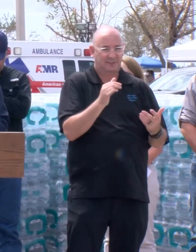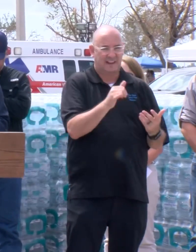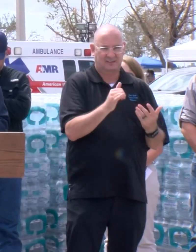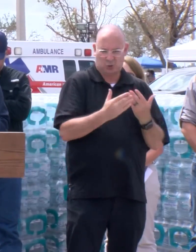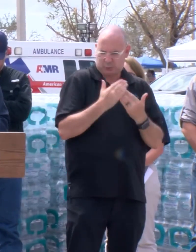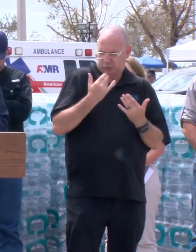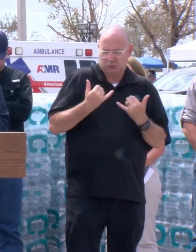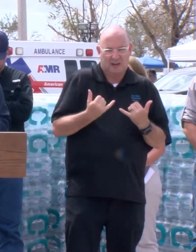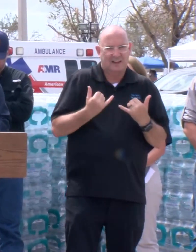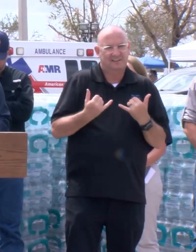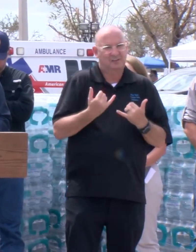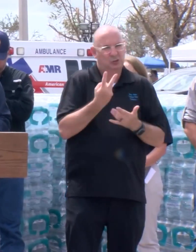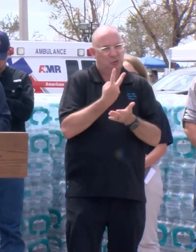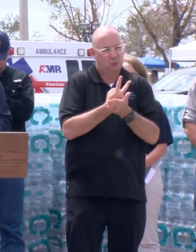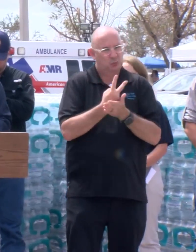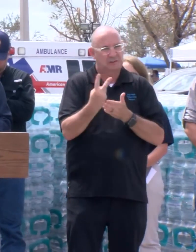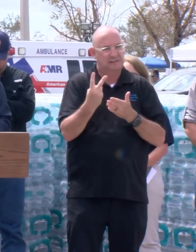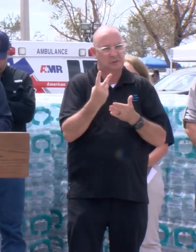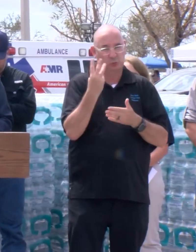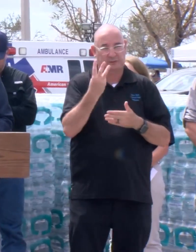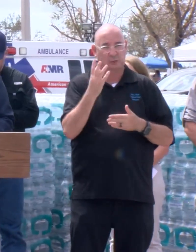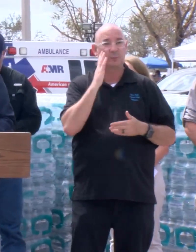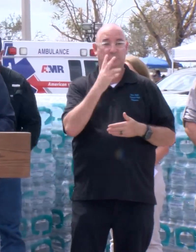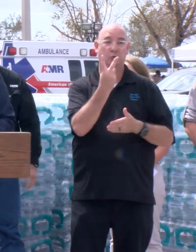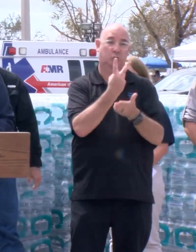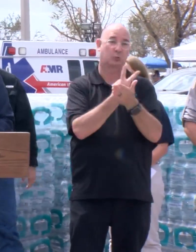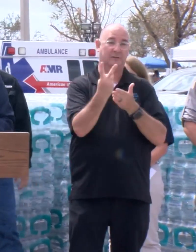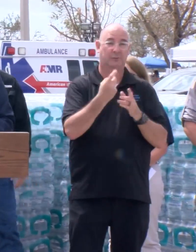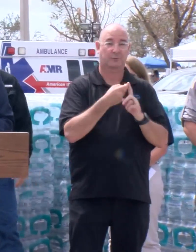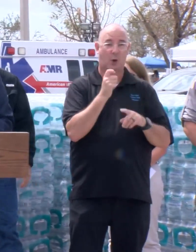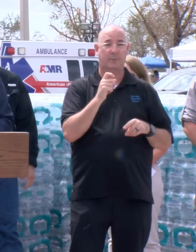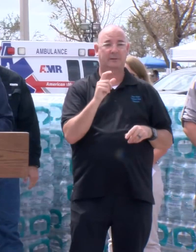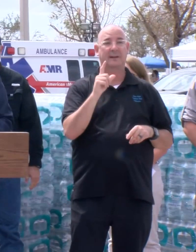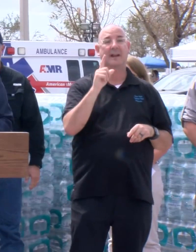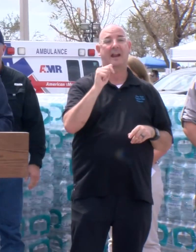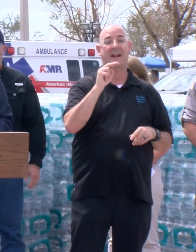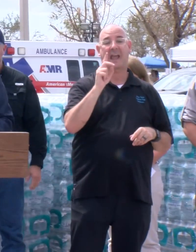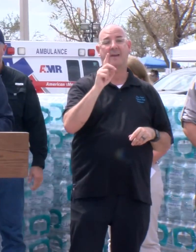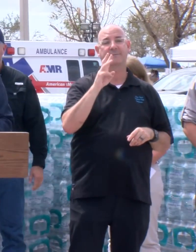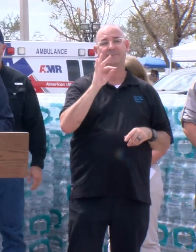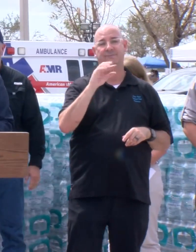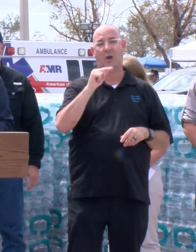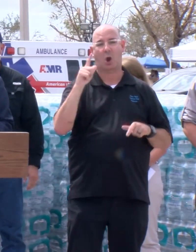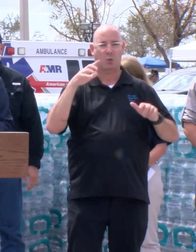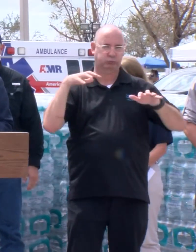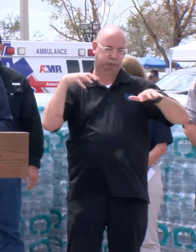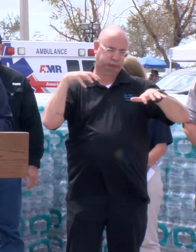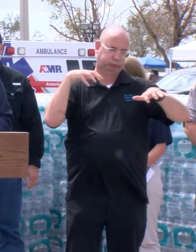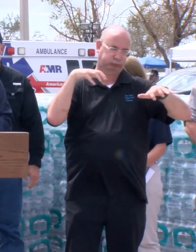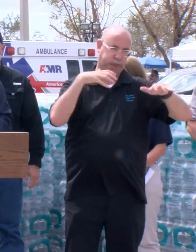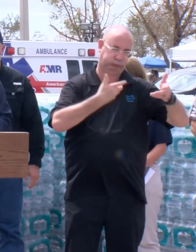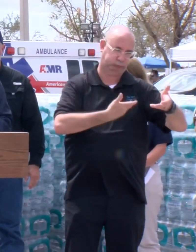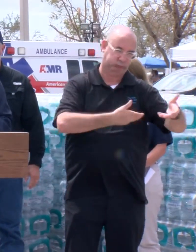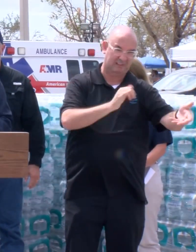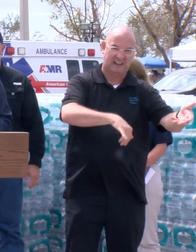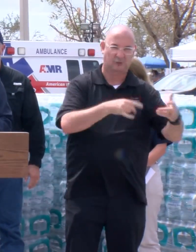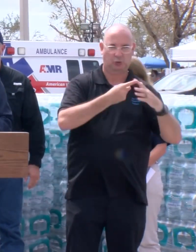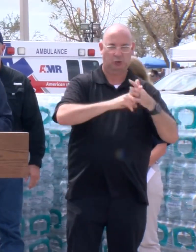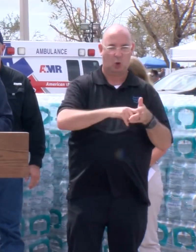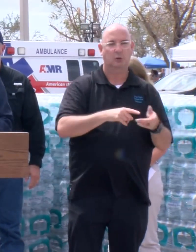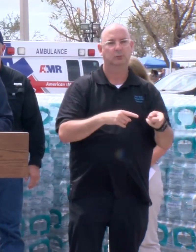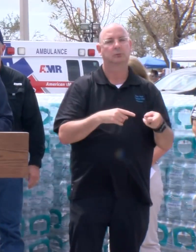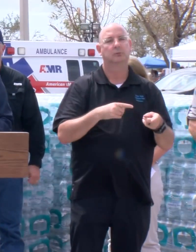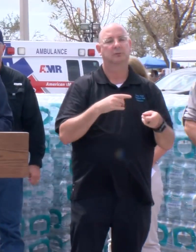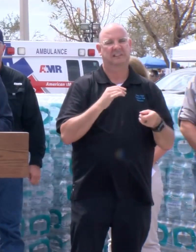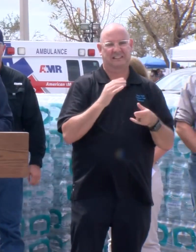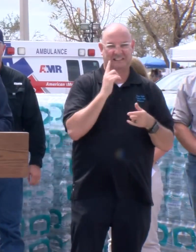it'll be 2 weeks from the storm making landfall. It's been a, you know, it seems like almost yesterday in some respects, and then it's like these have been